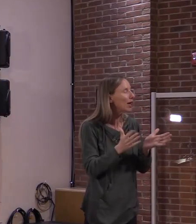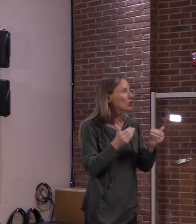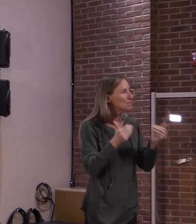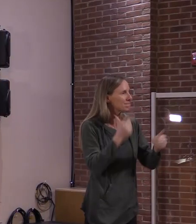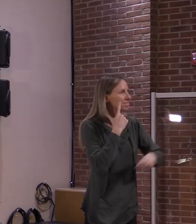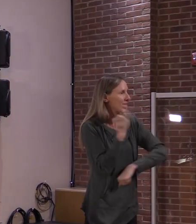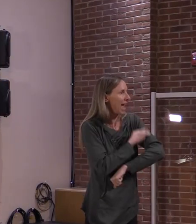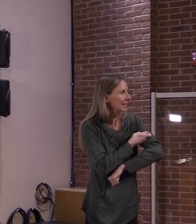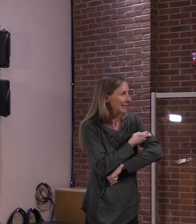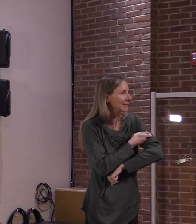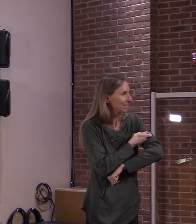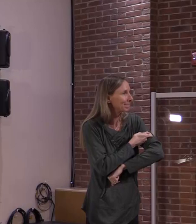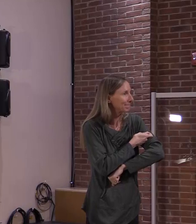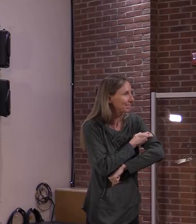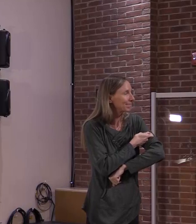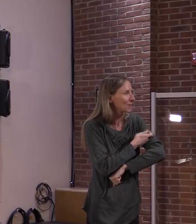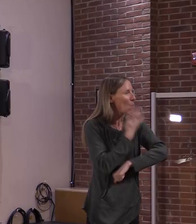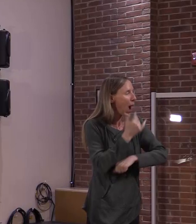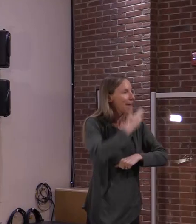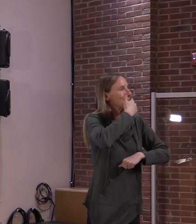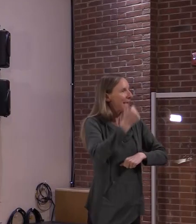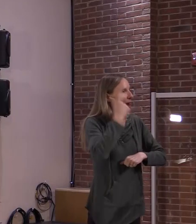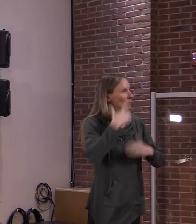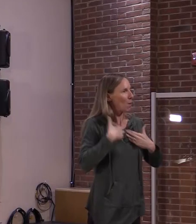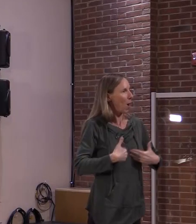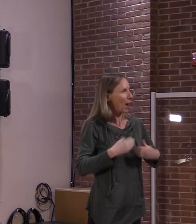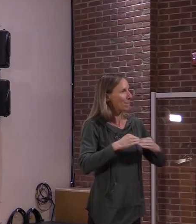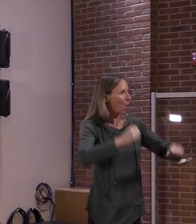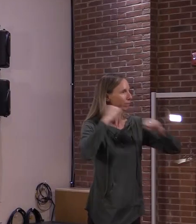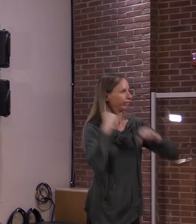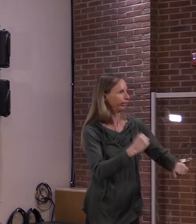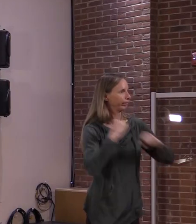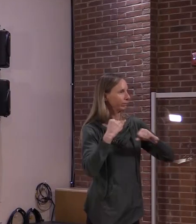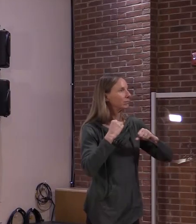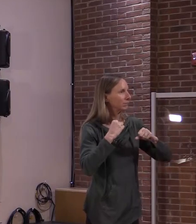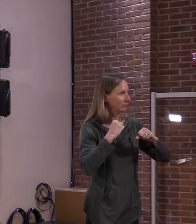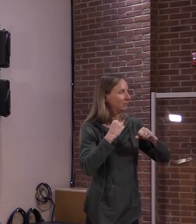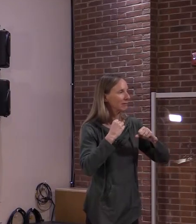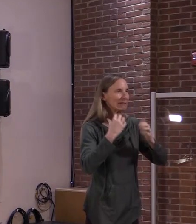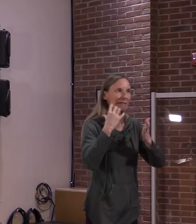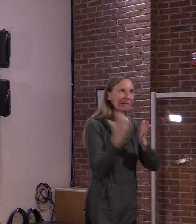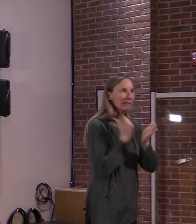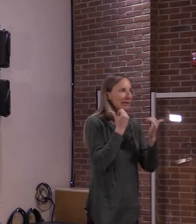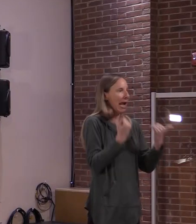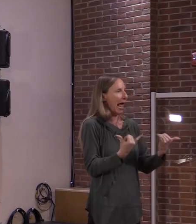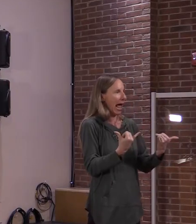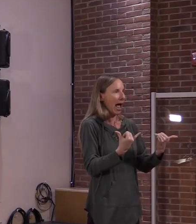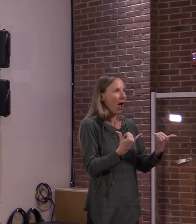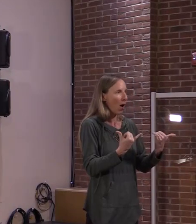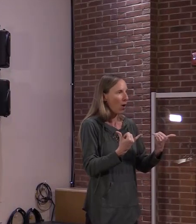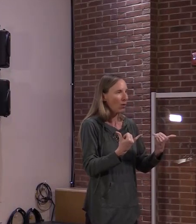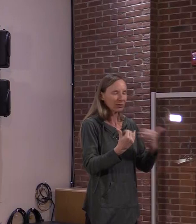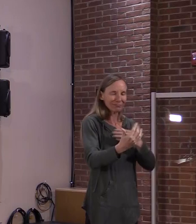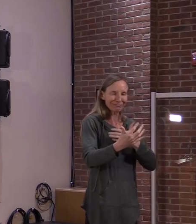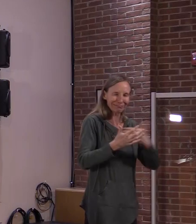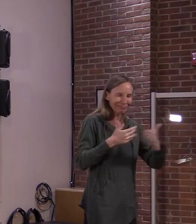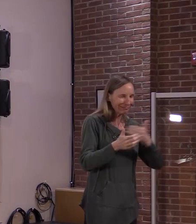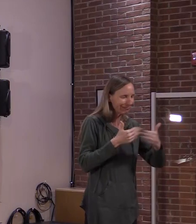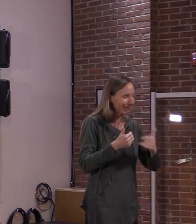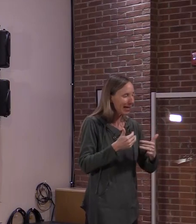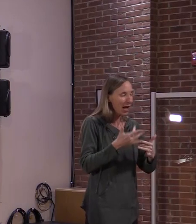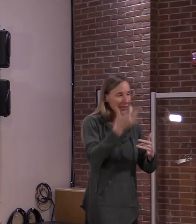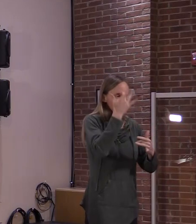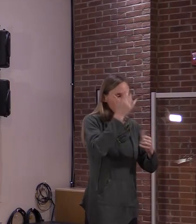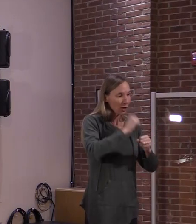additional immune response you'll get from the vaccine is really important for you to take advantage of as well. So